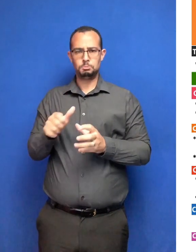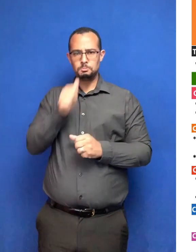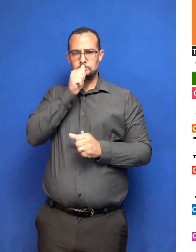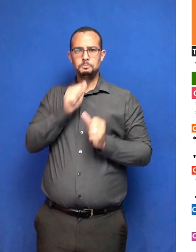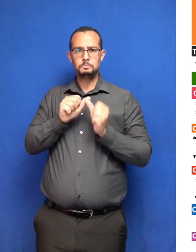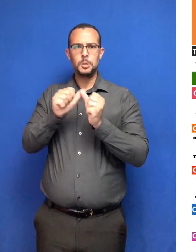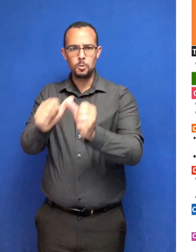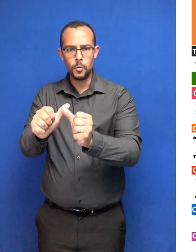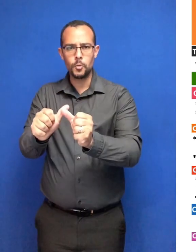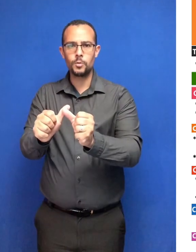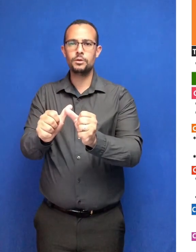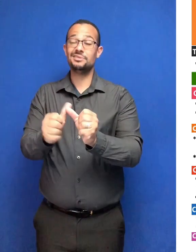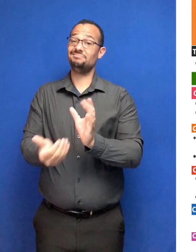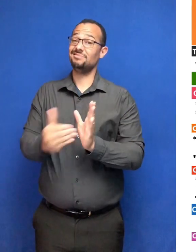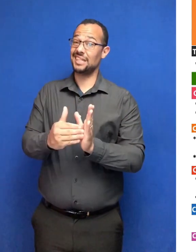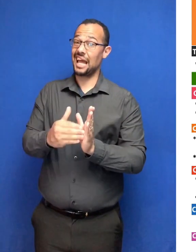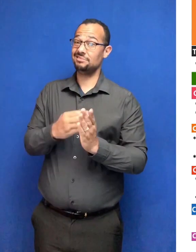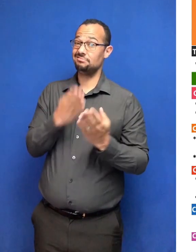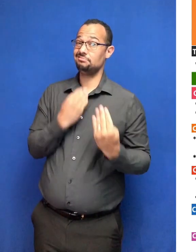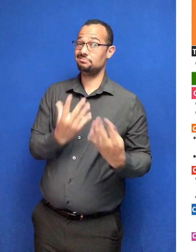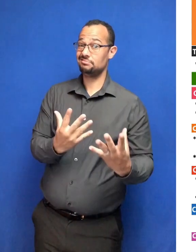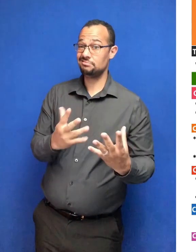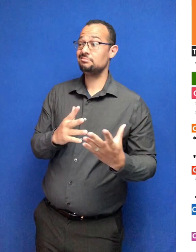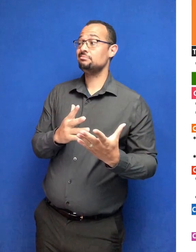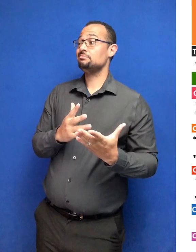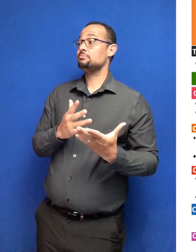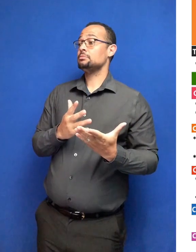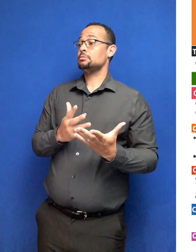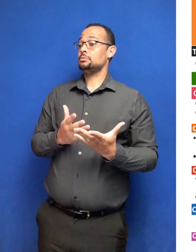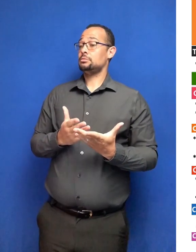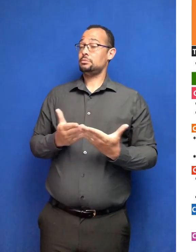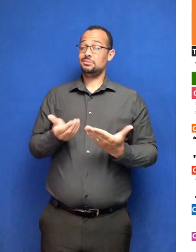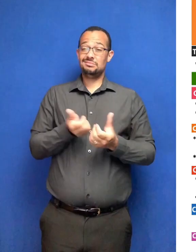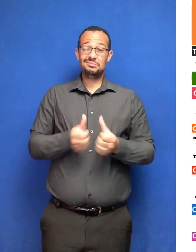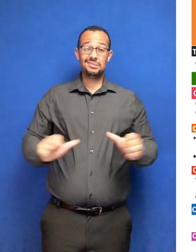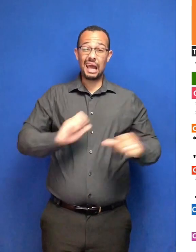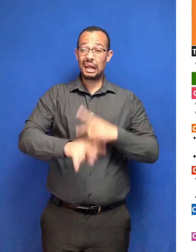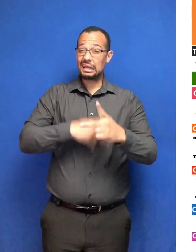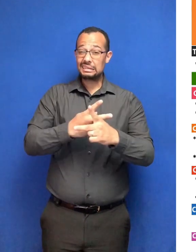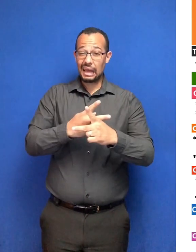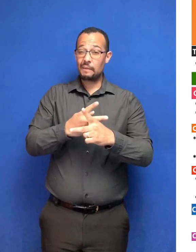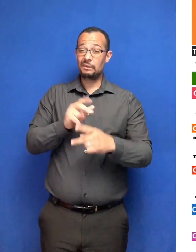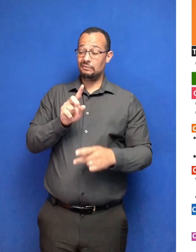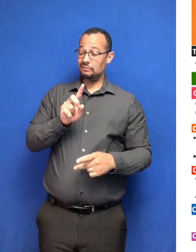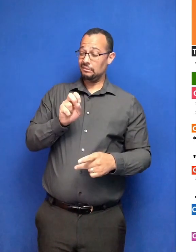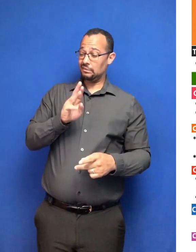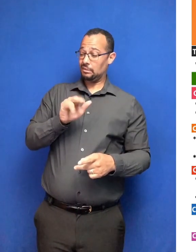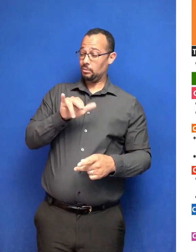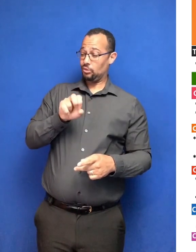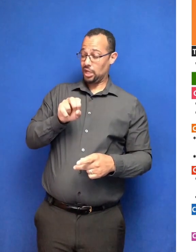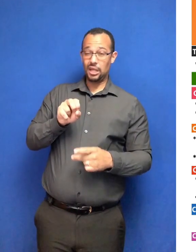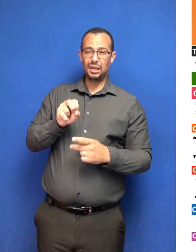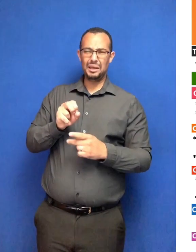And again, airborne debris can injure or kill a person when flung over 111 miles